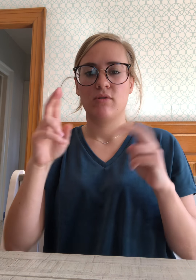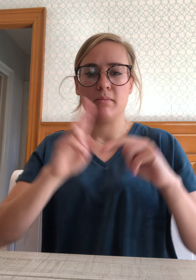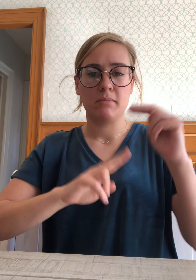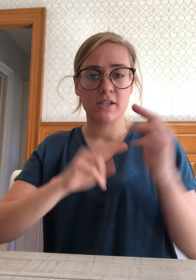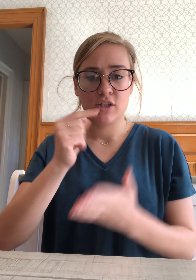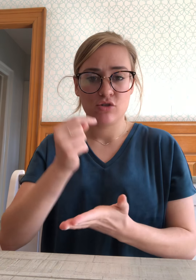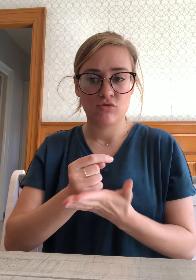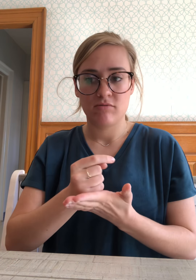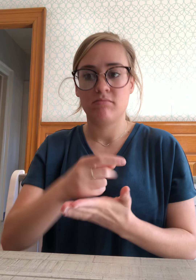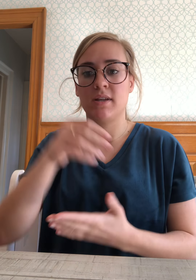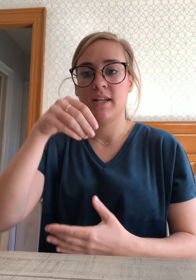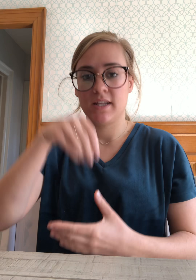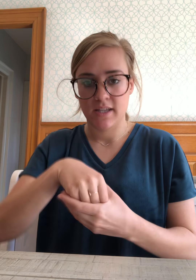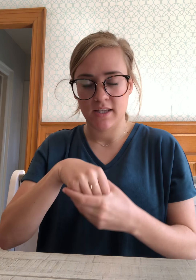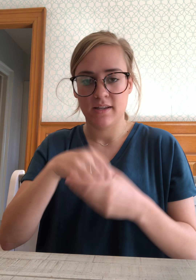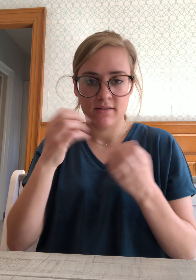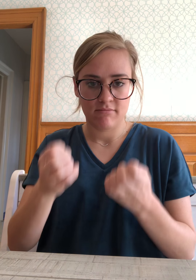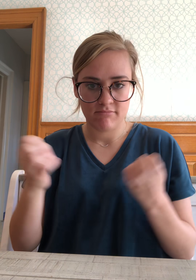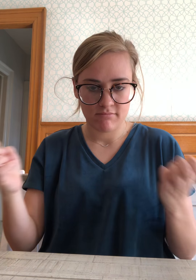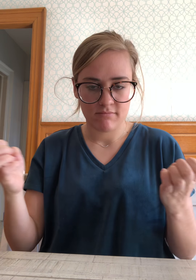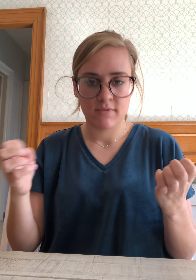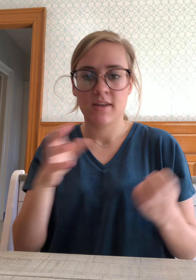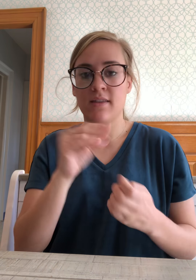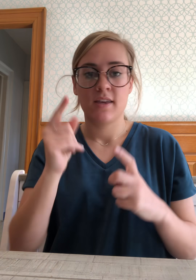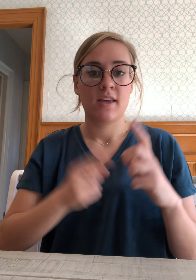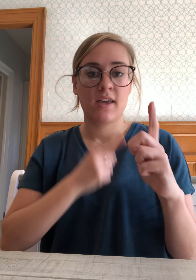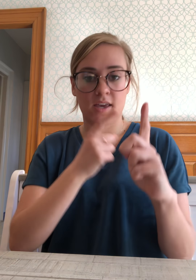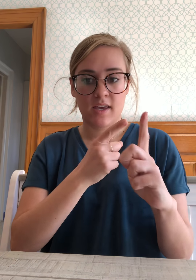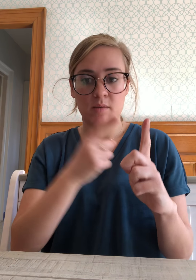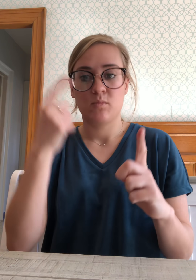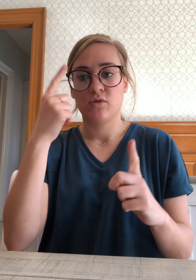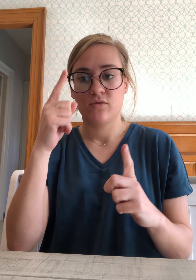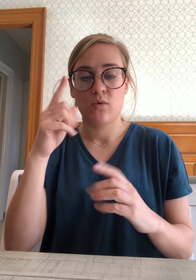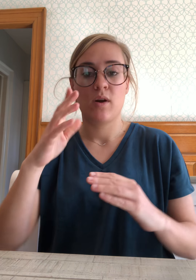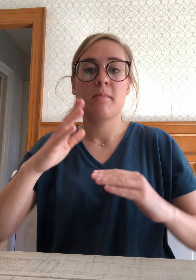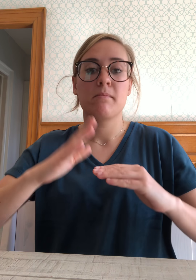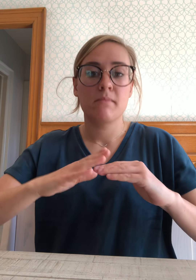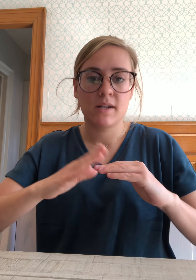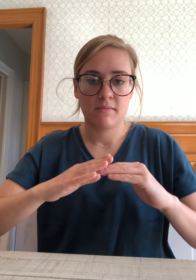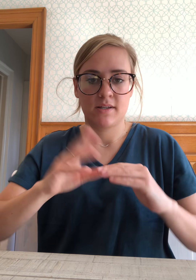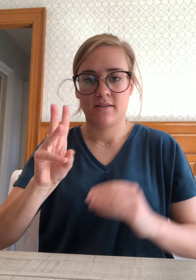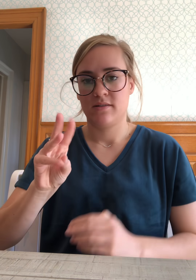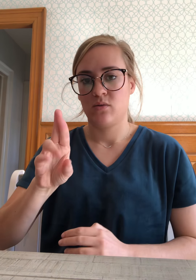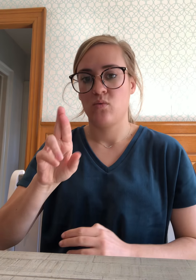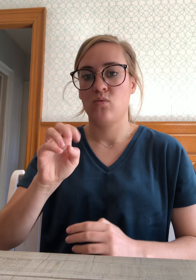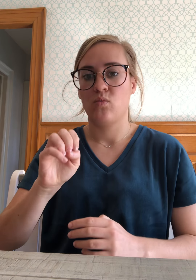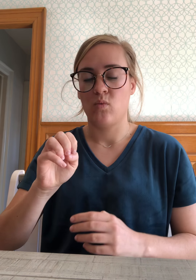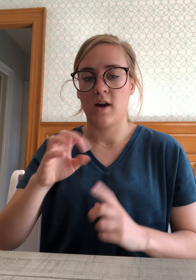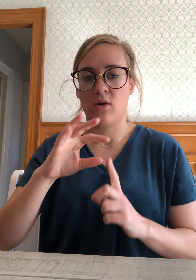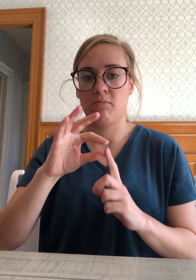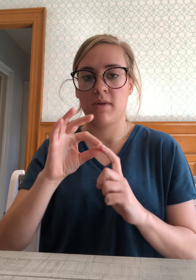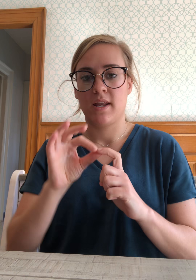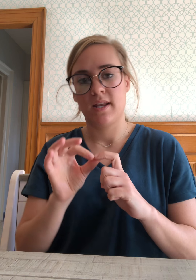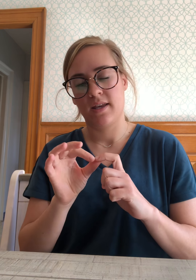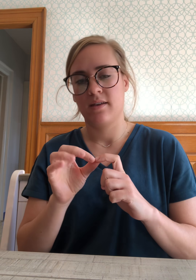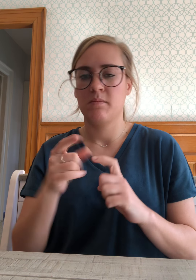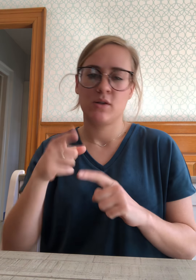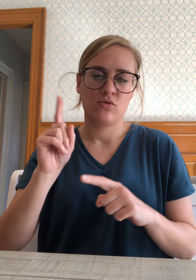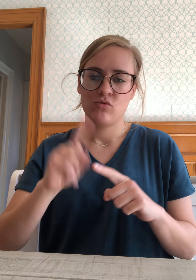to minimize wire bending. You can never eliminate wire bending, however. So you see